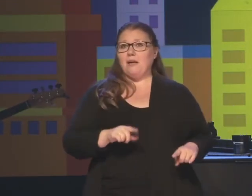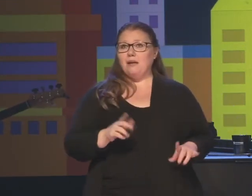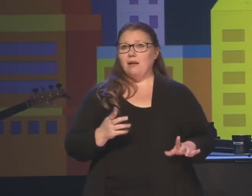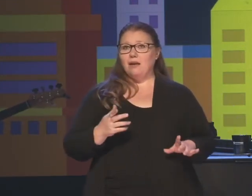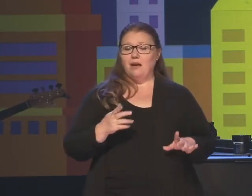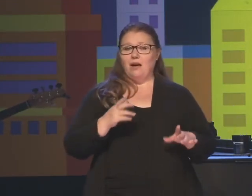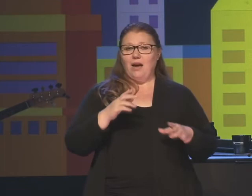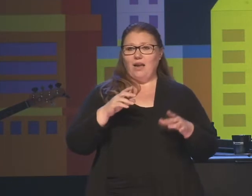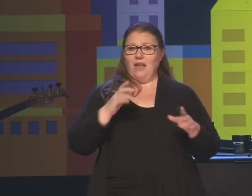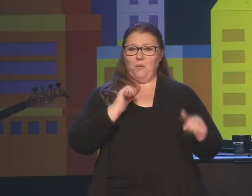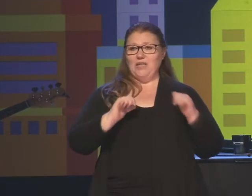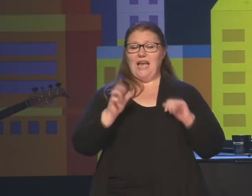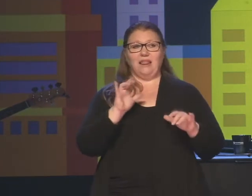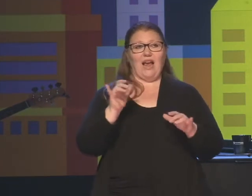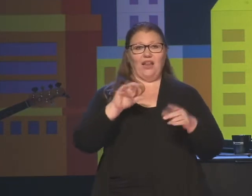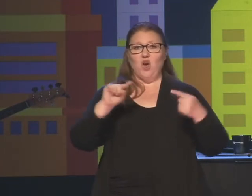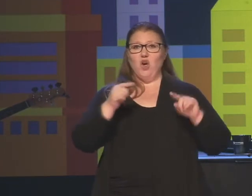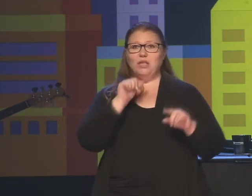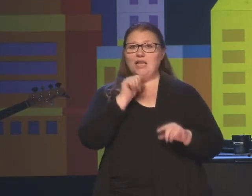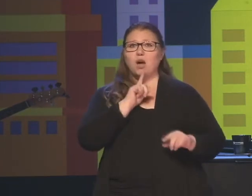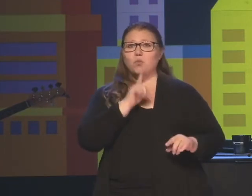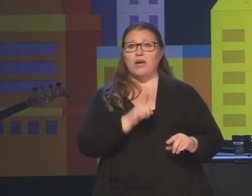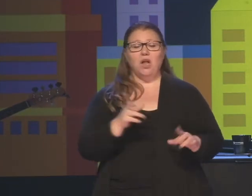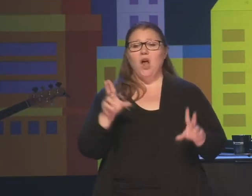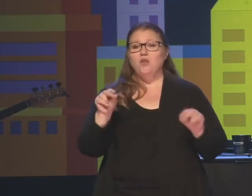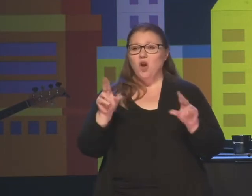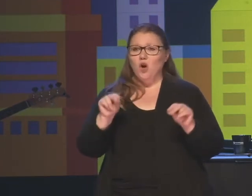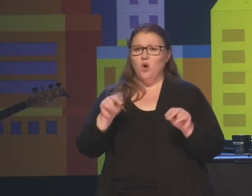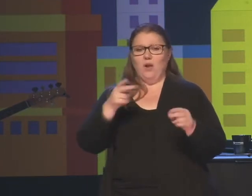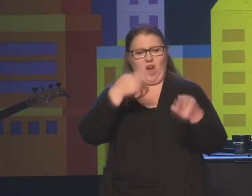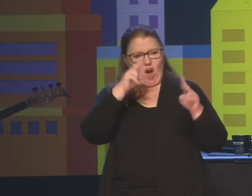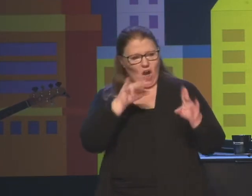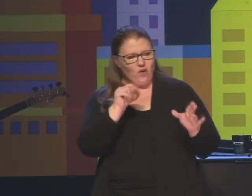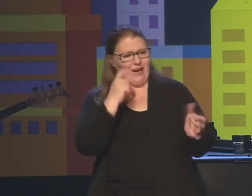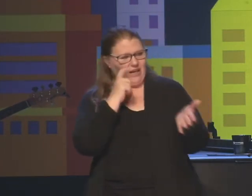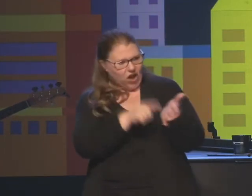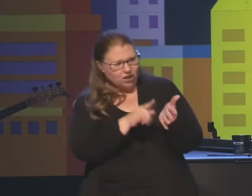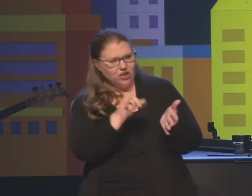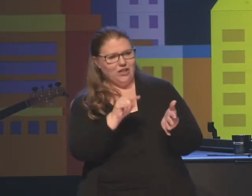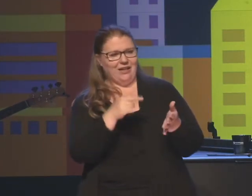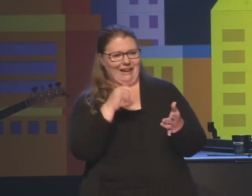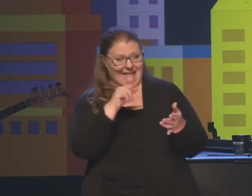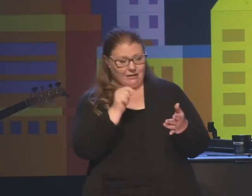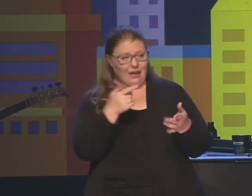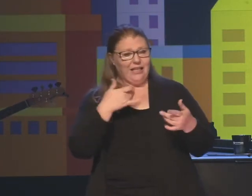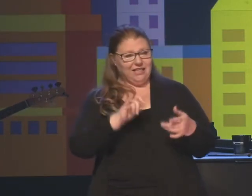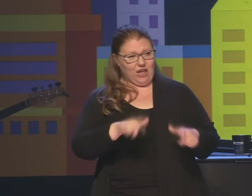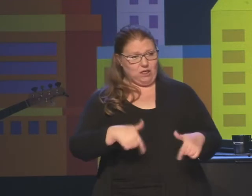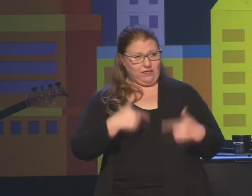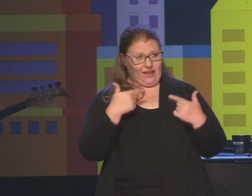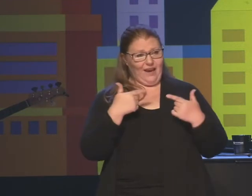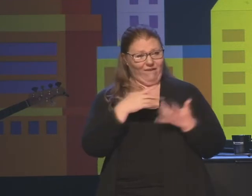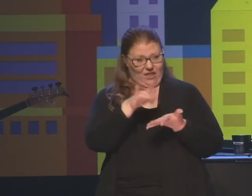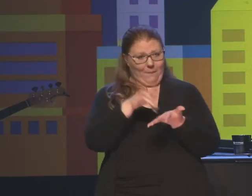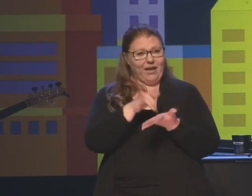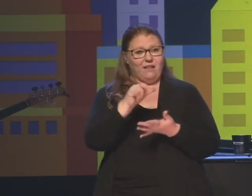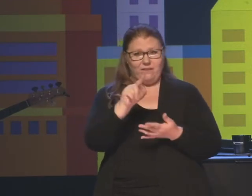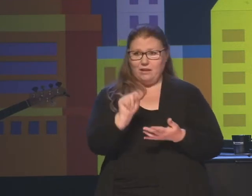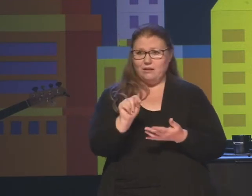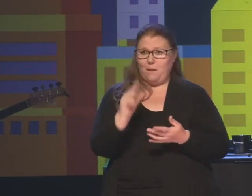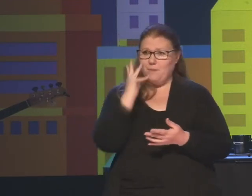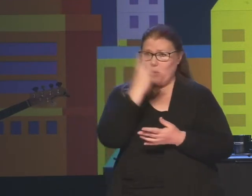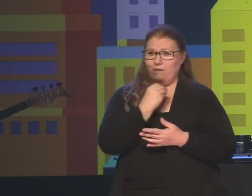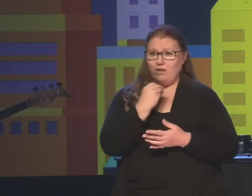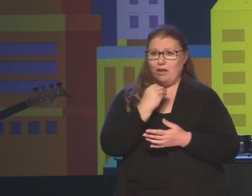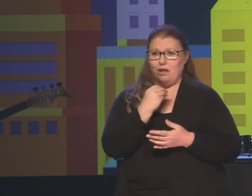that the hurt isn't real. It's to honor it, acknowledge it, and then still be able to live beautifully in the midst of it, which means one day you may feel like